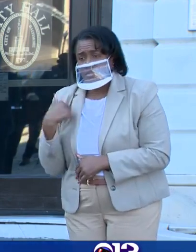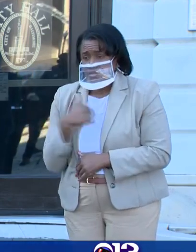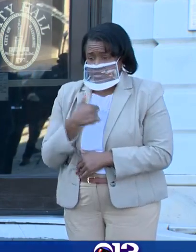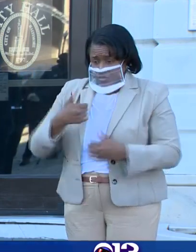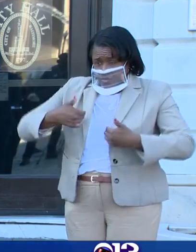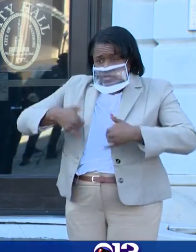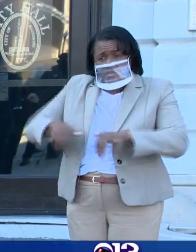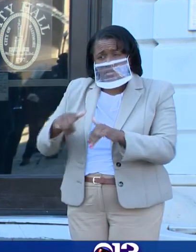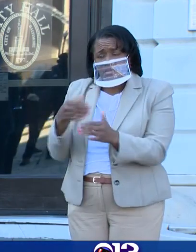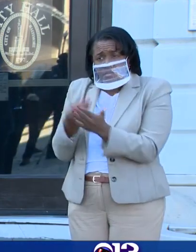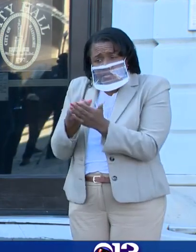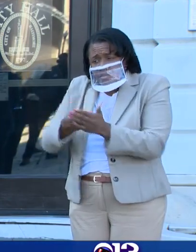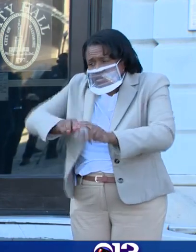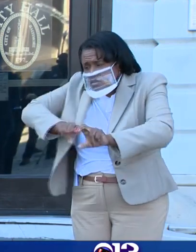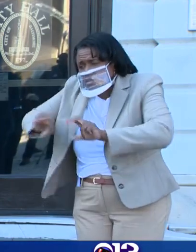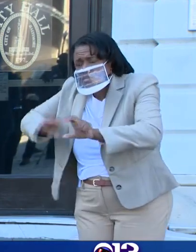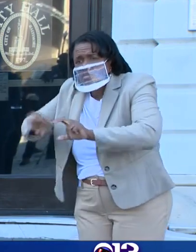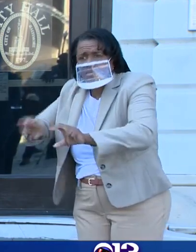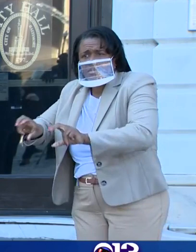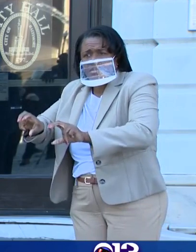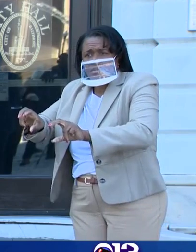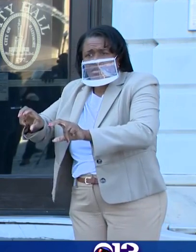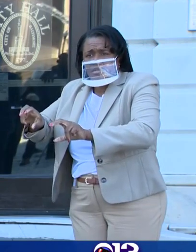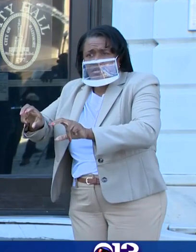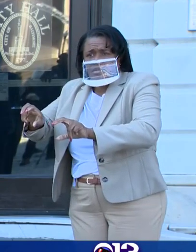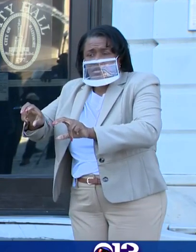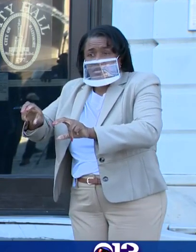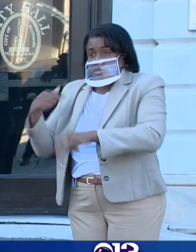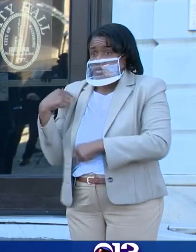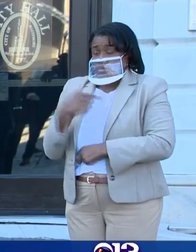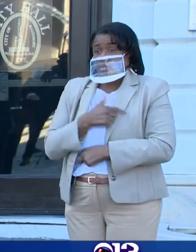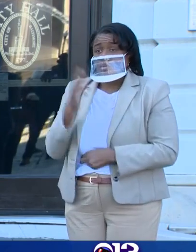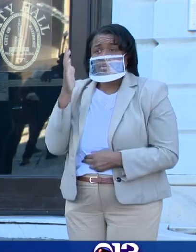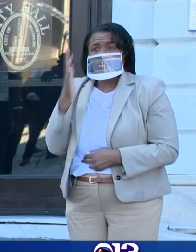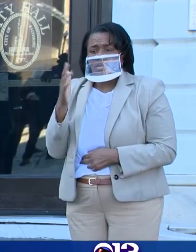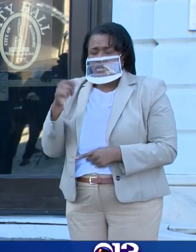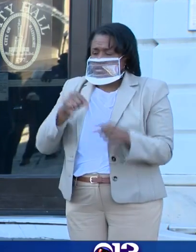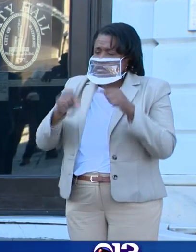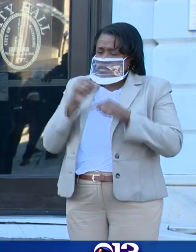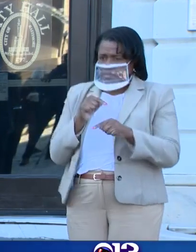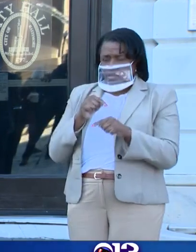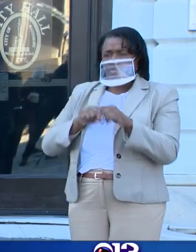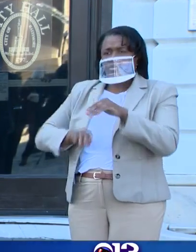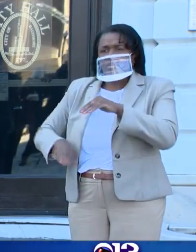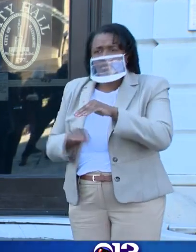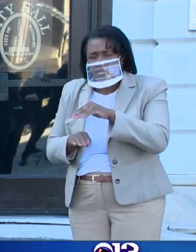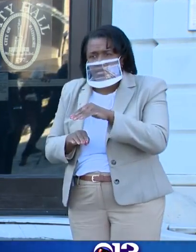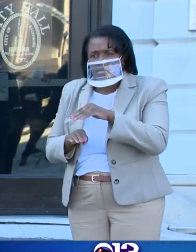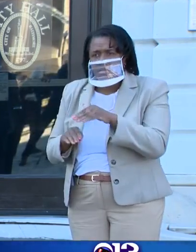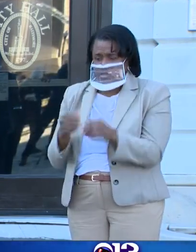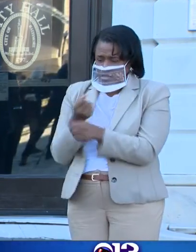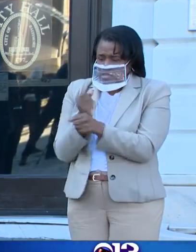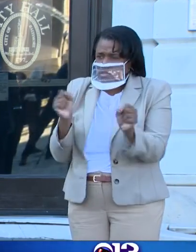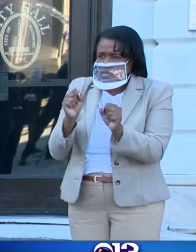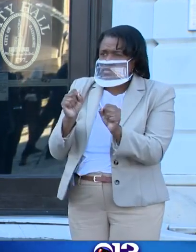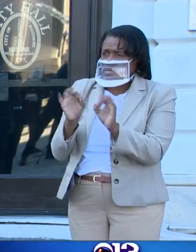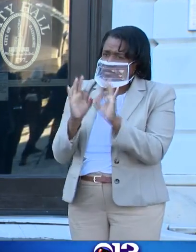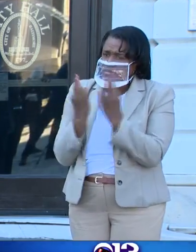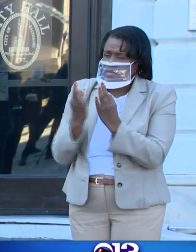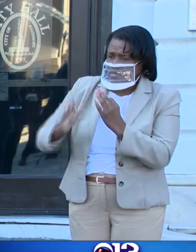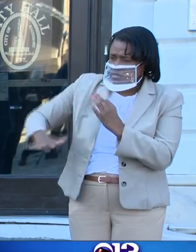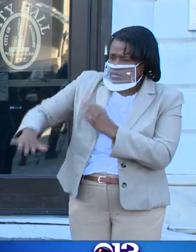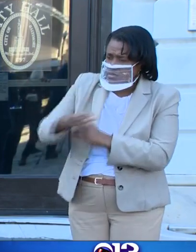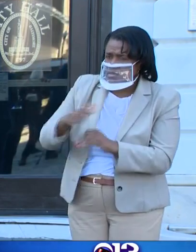our public dollars in our budget. We will get back to the basics of safe neighborhoods,